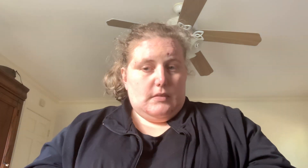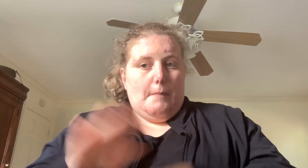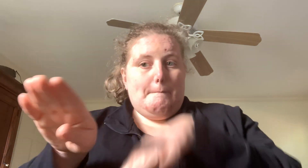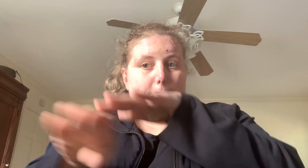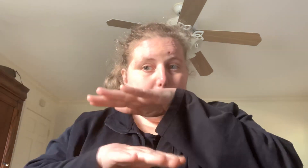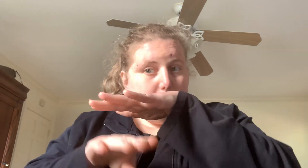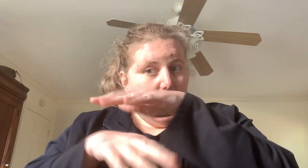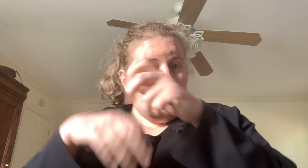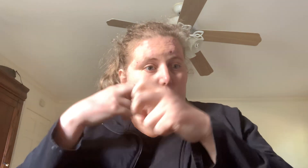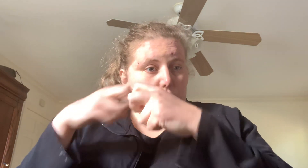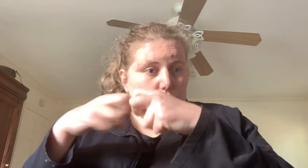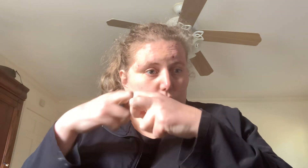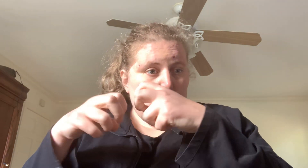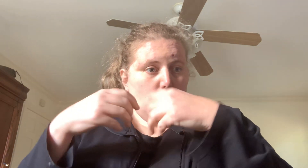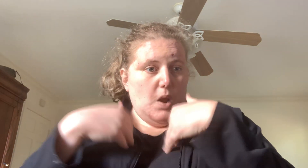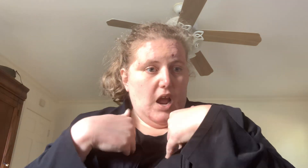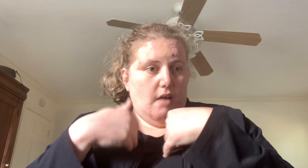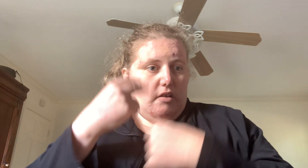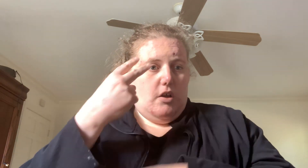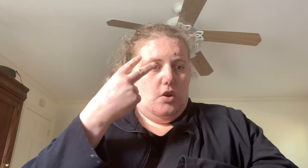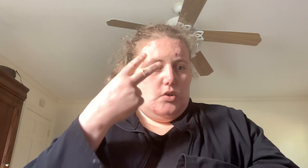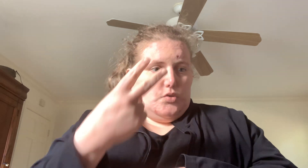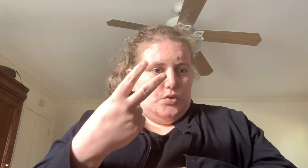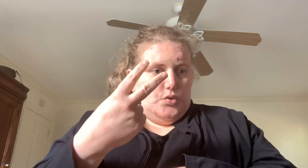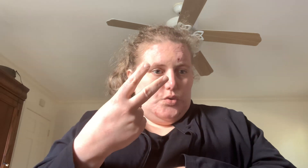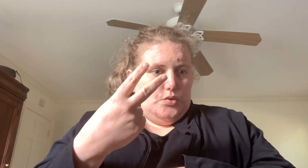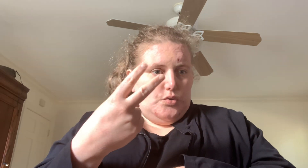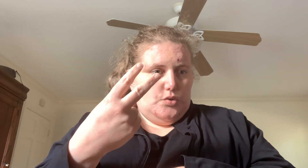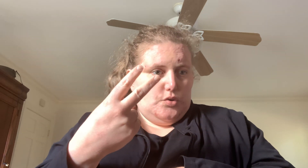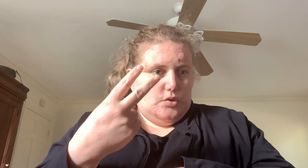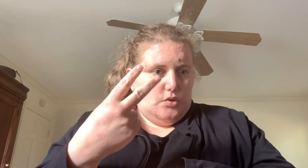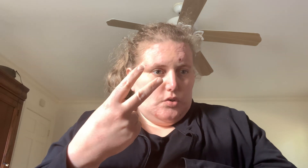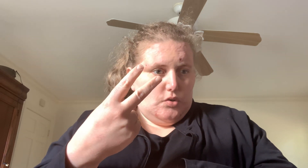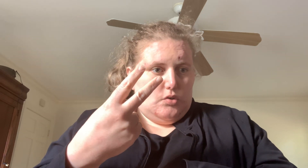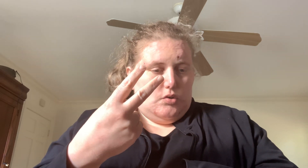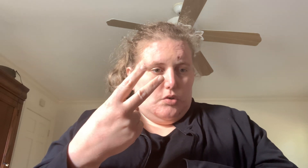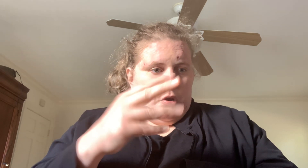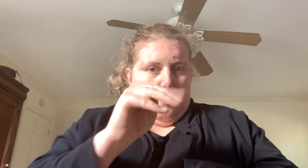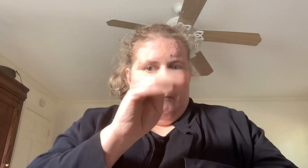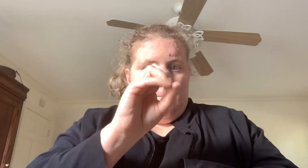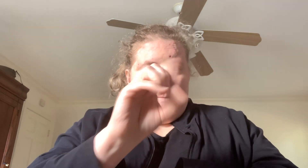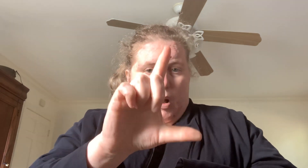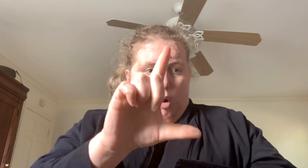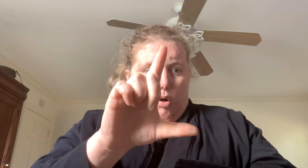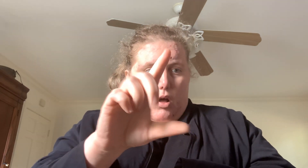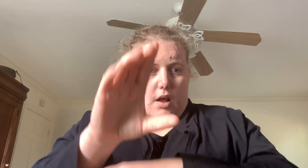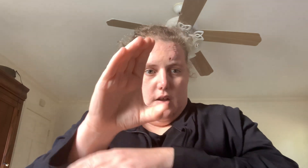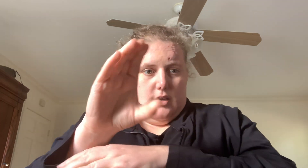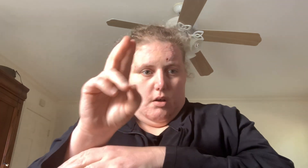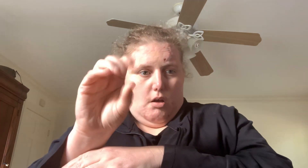we always have 2 moles of copper oxide for every